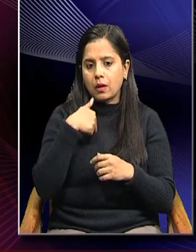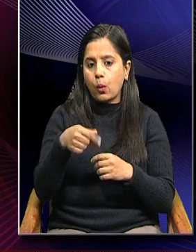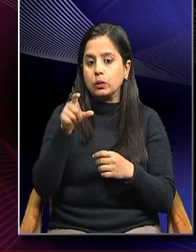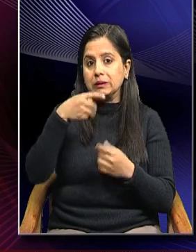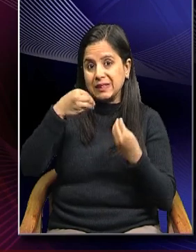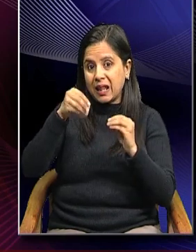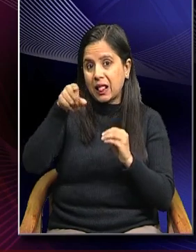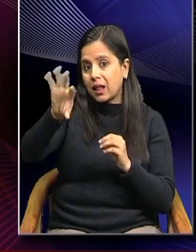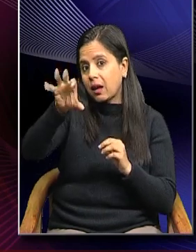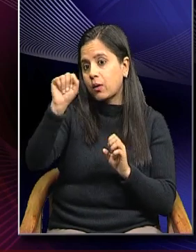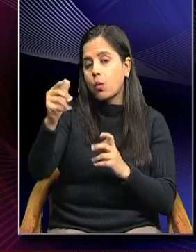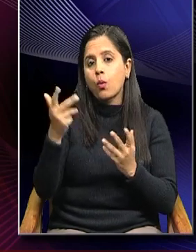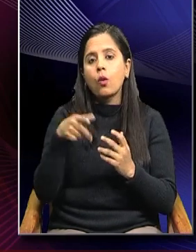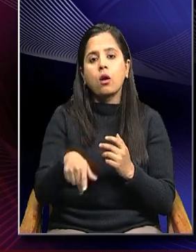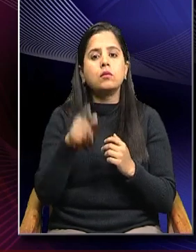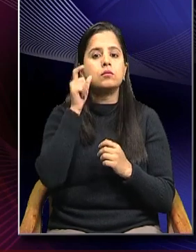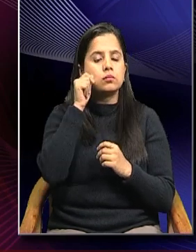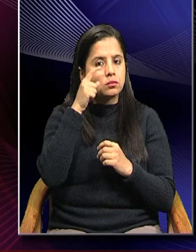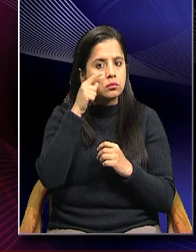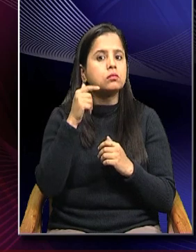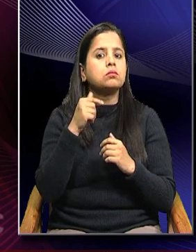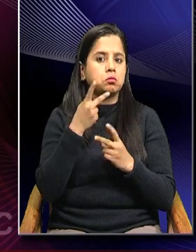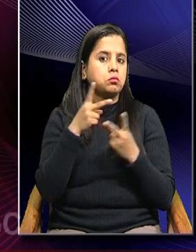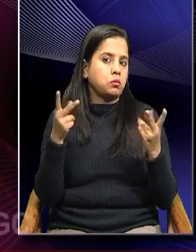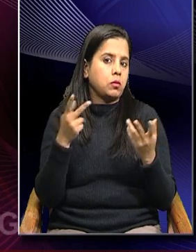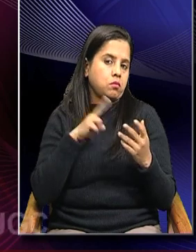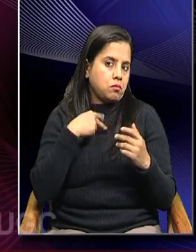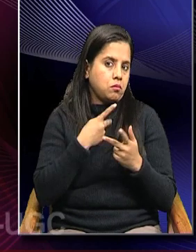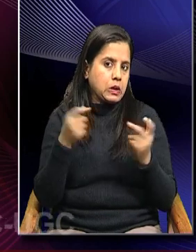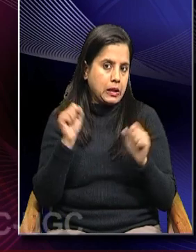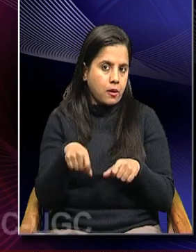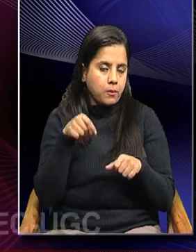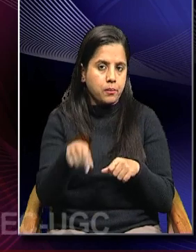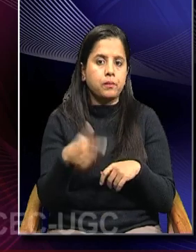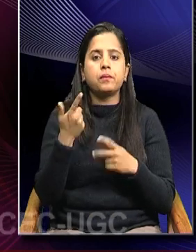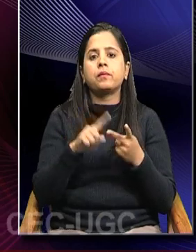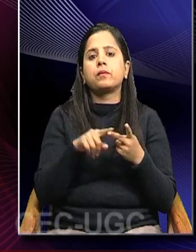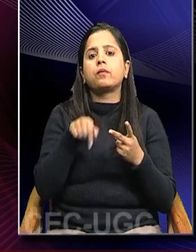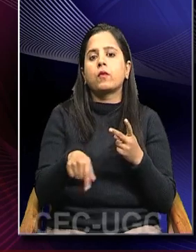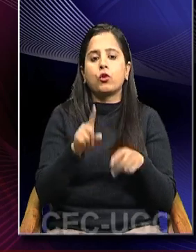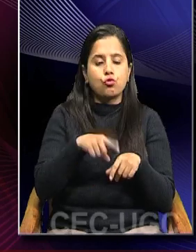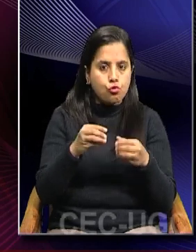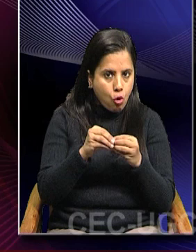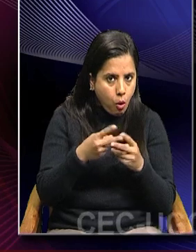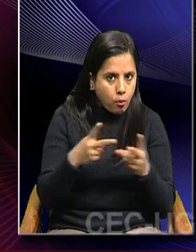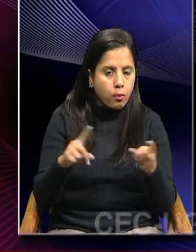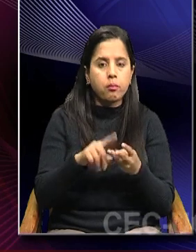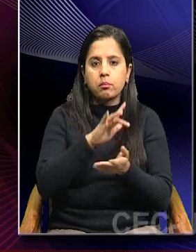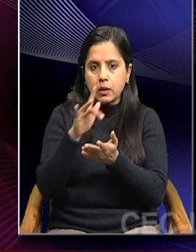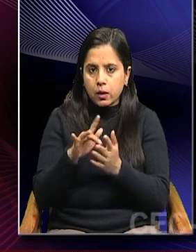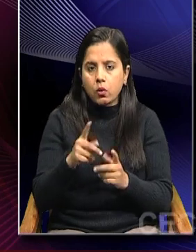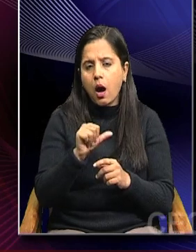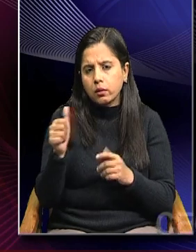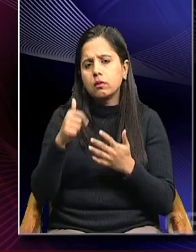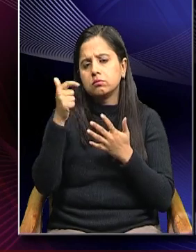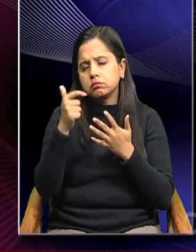sell. Gender wise also classification can be made. It can be based on race, it can be based on occupation, location and other